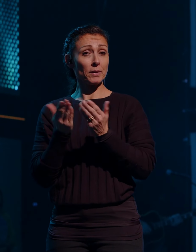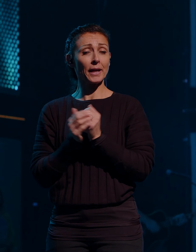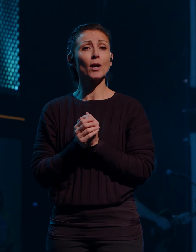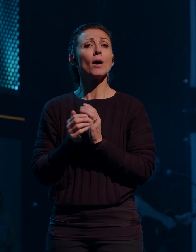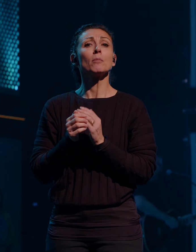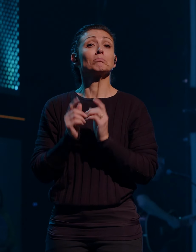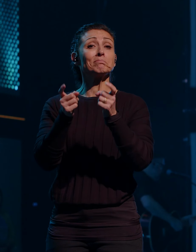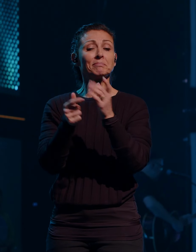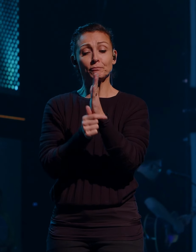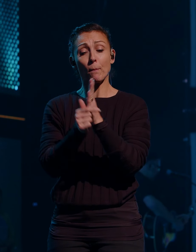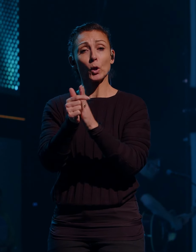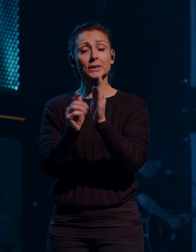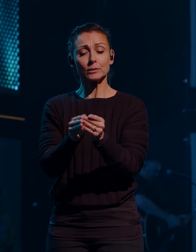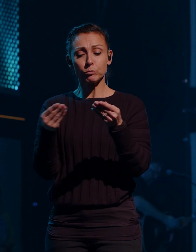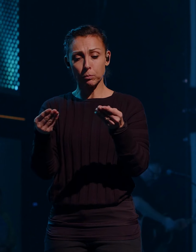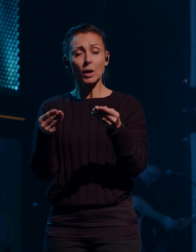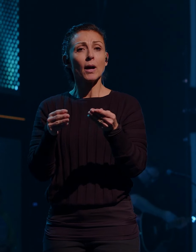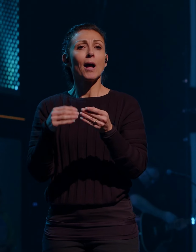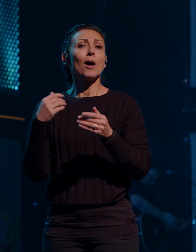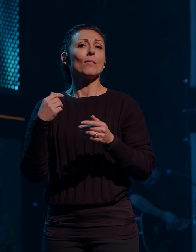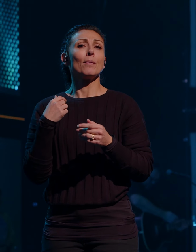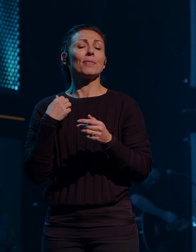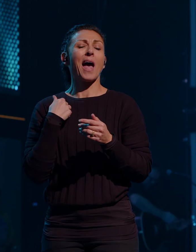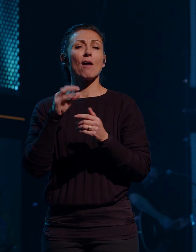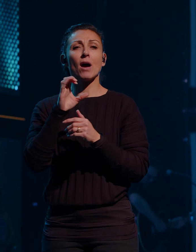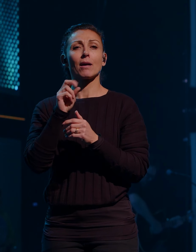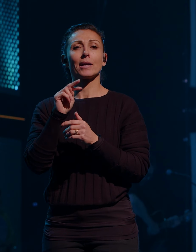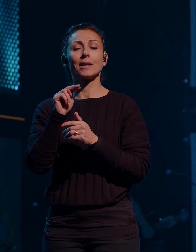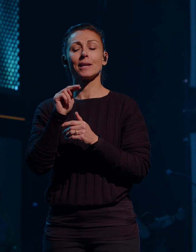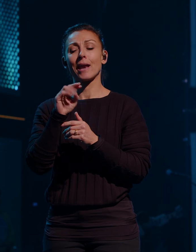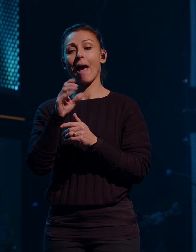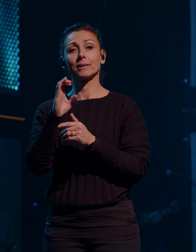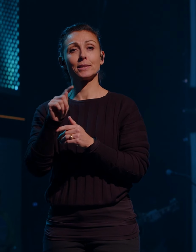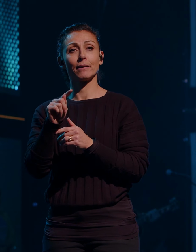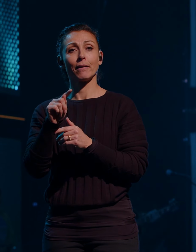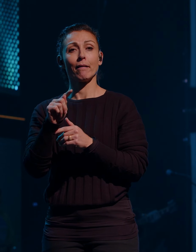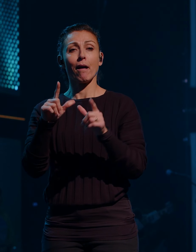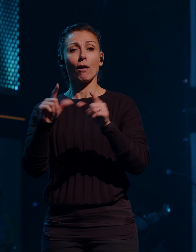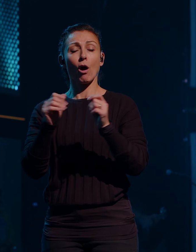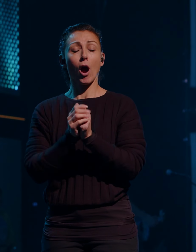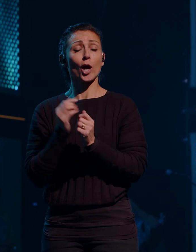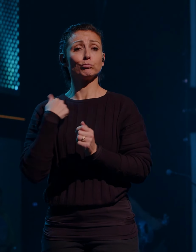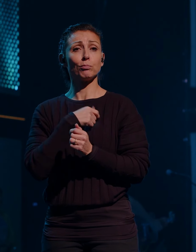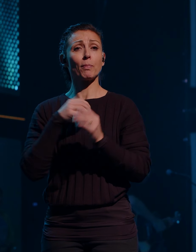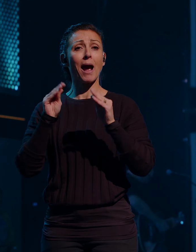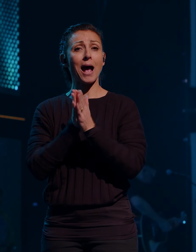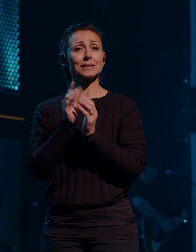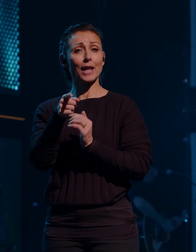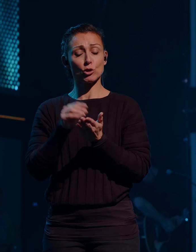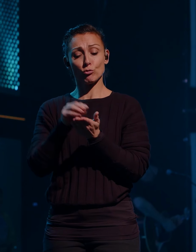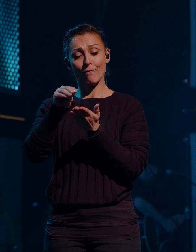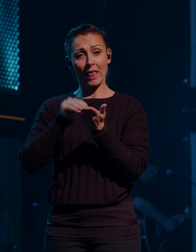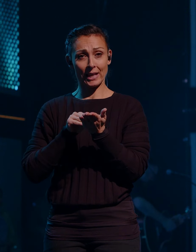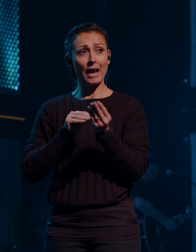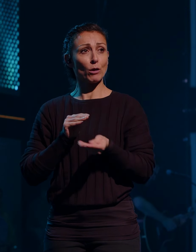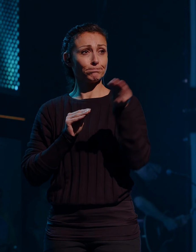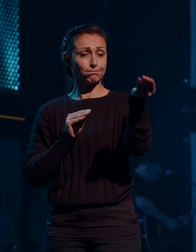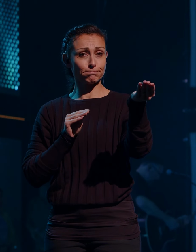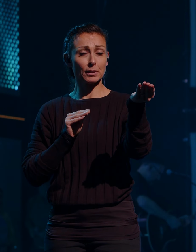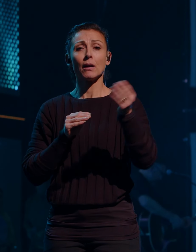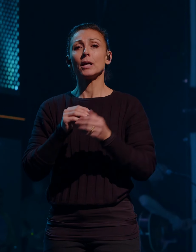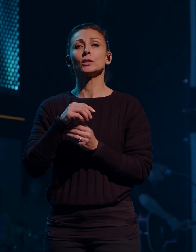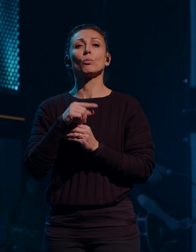with us online, there's a link there. It's a Connect card, and I would ask that you would fill that out and bring it over here to Guest Central after service, where you can meet some of